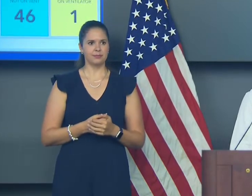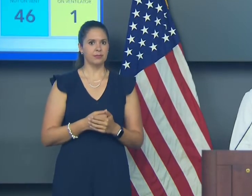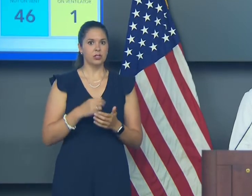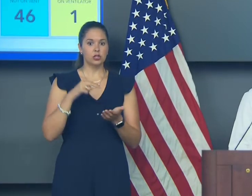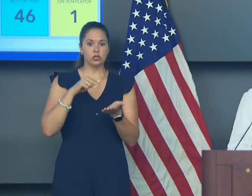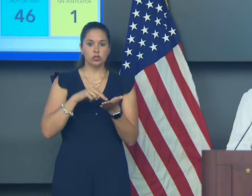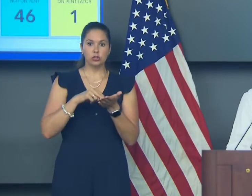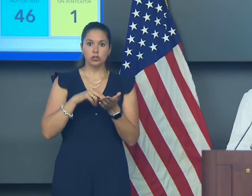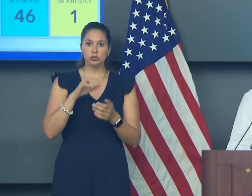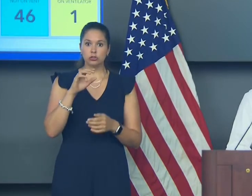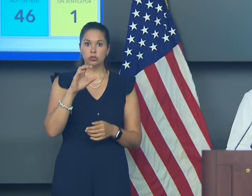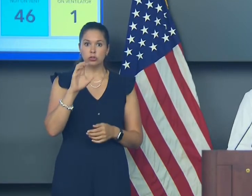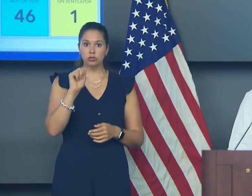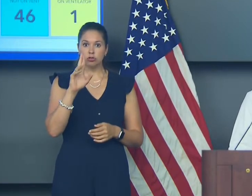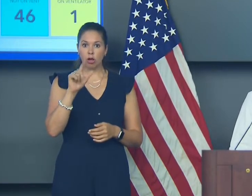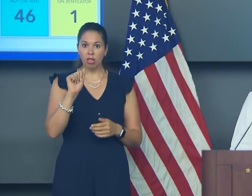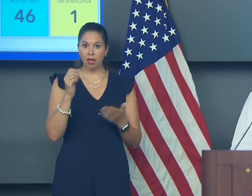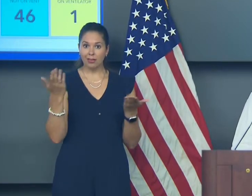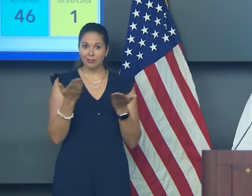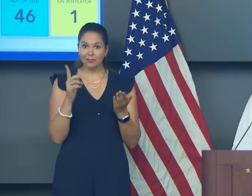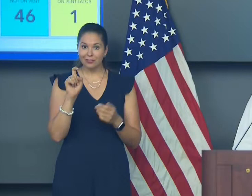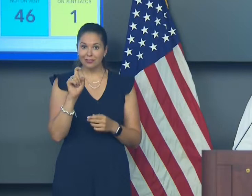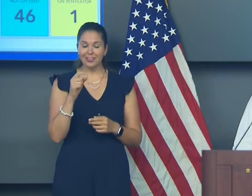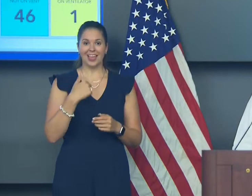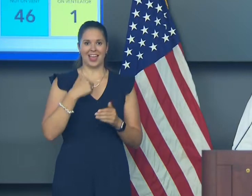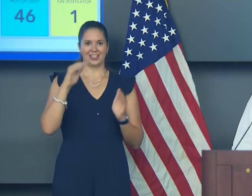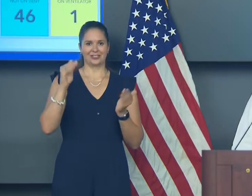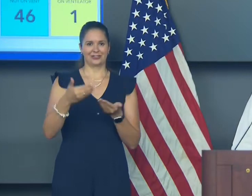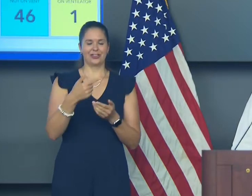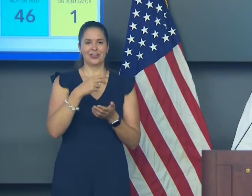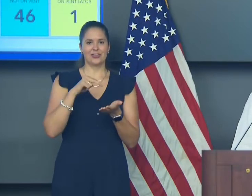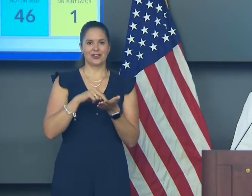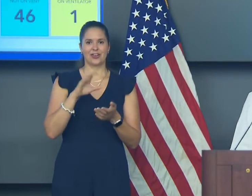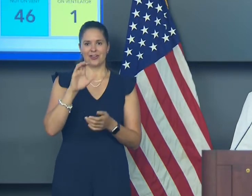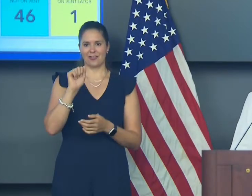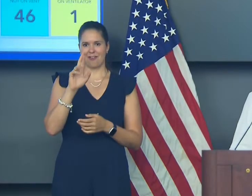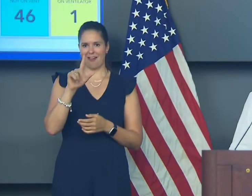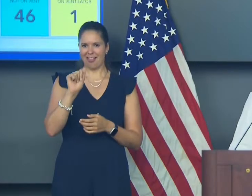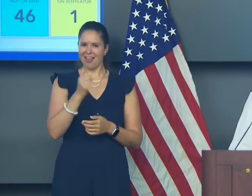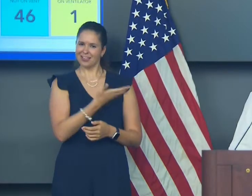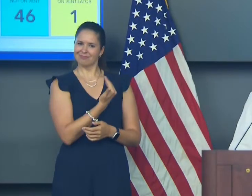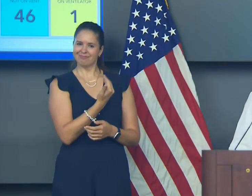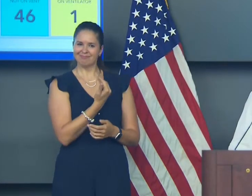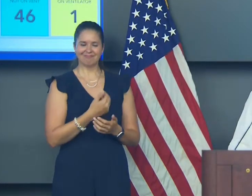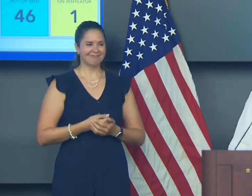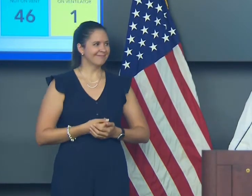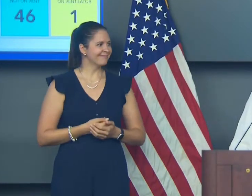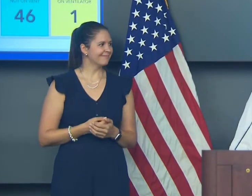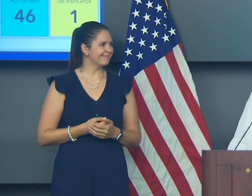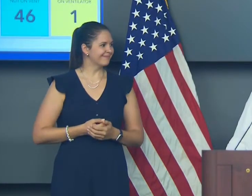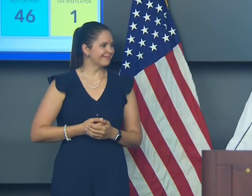Is Nurse Carla here? Okay, so I introduce you all to Nurse Carla. Start coming up this way.